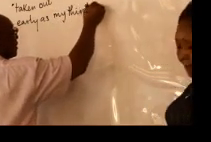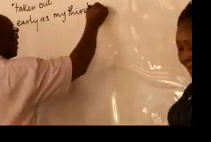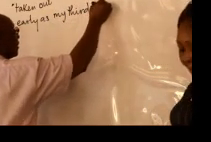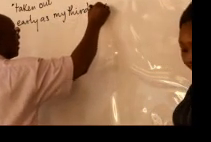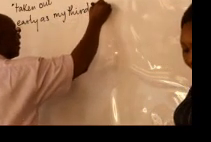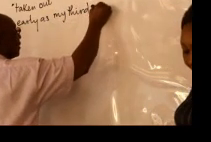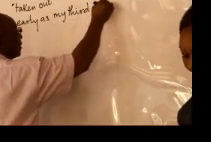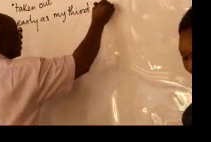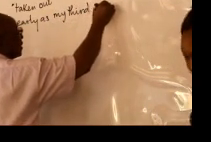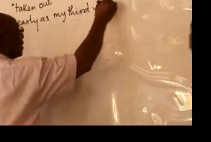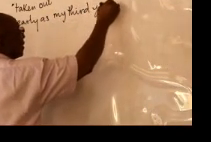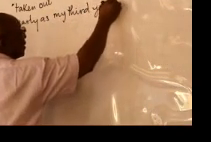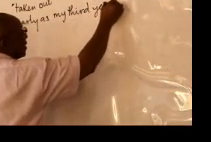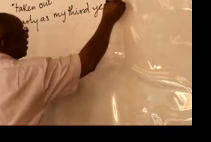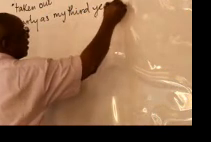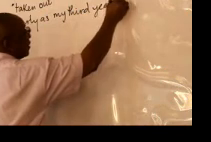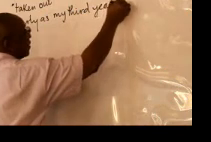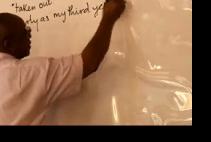in